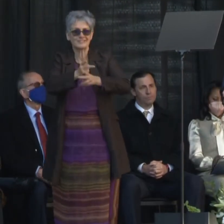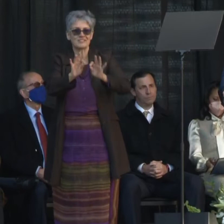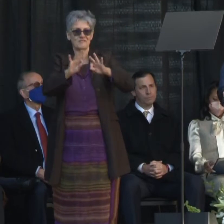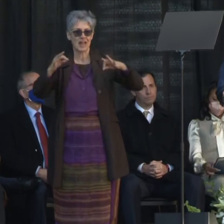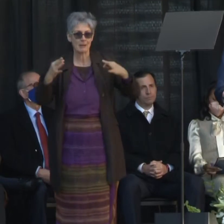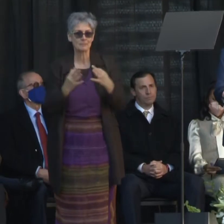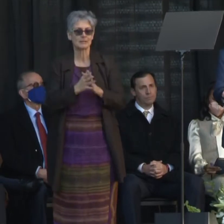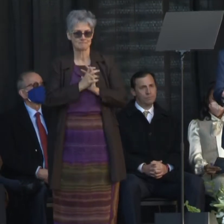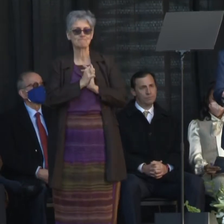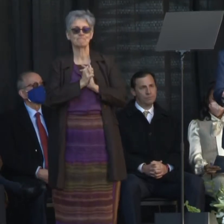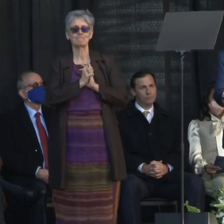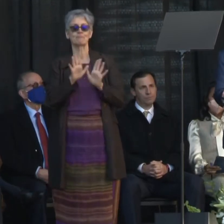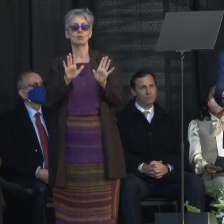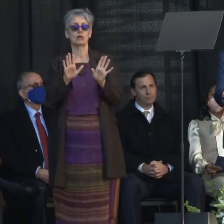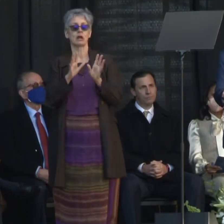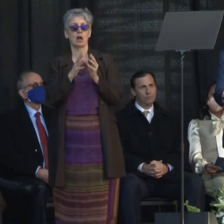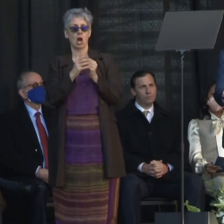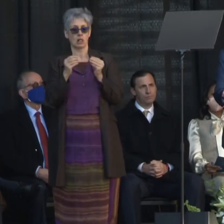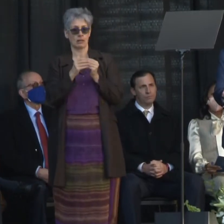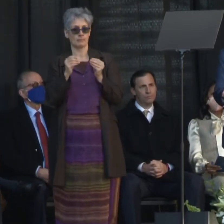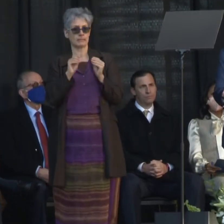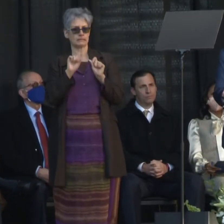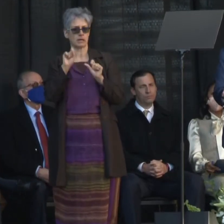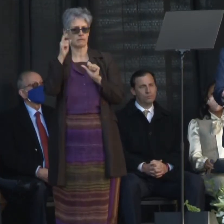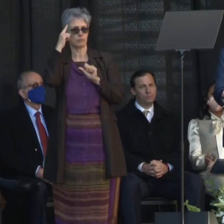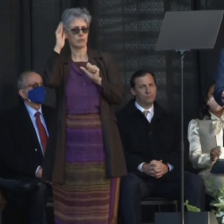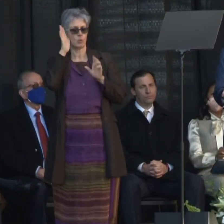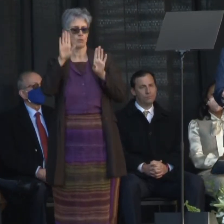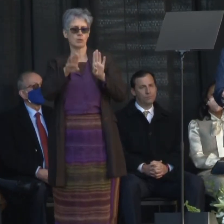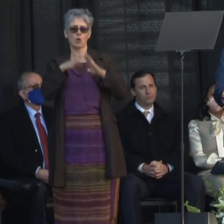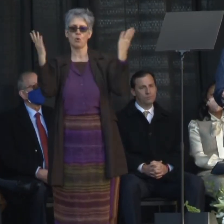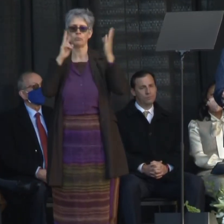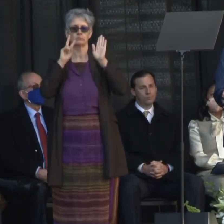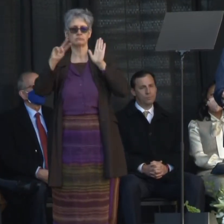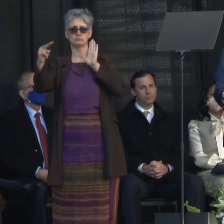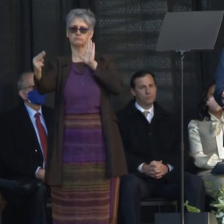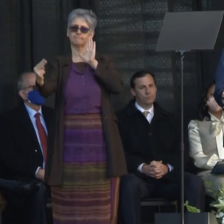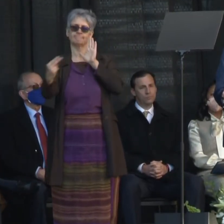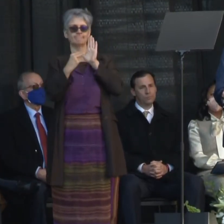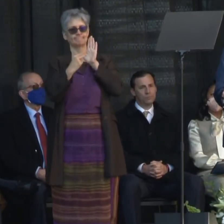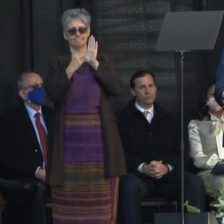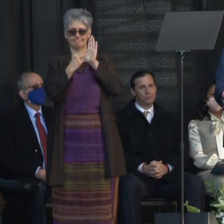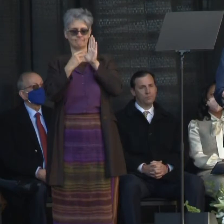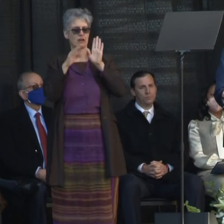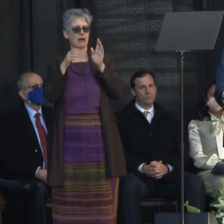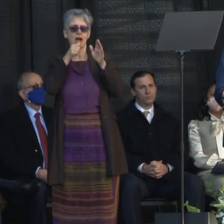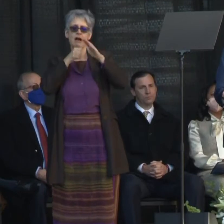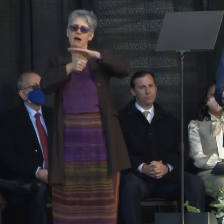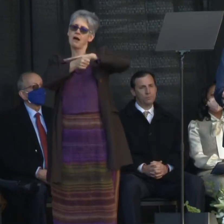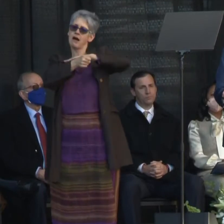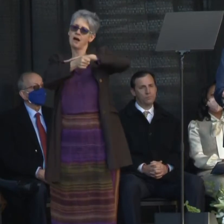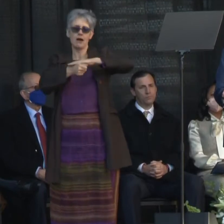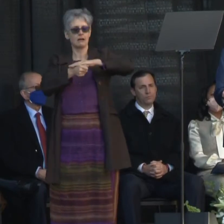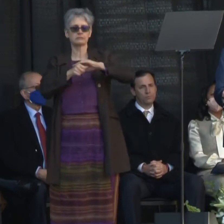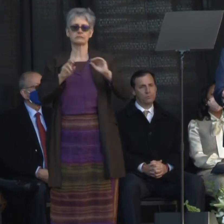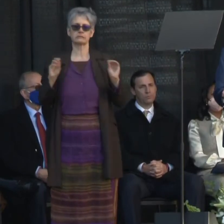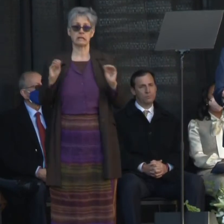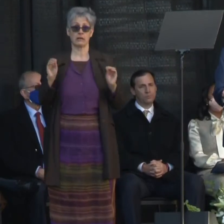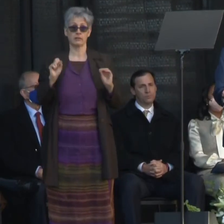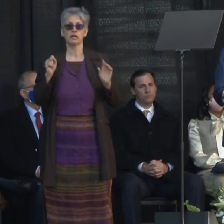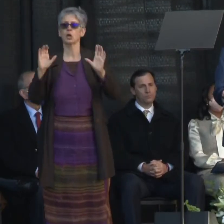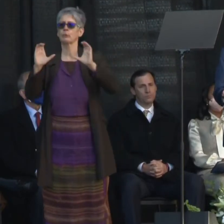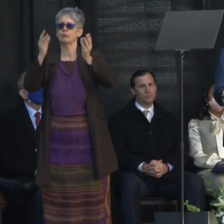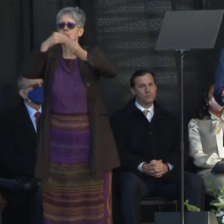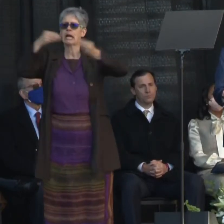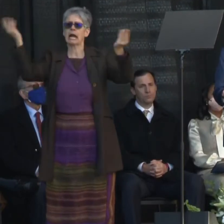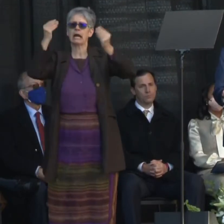Columbia's government will be open and transparent. We will communicate with our citizens so they have a voice in every action we